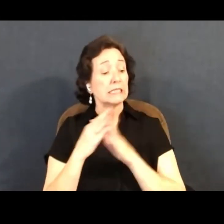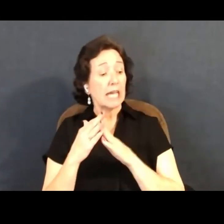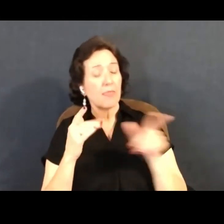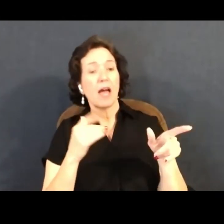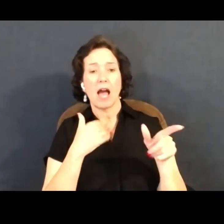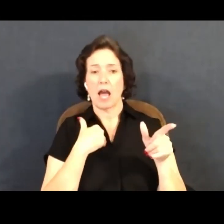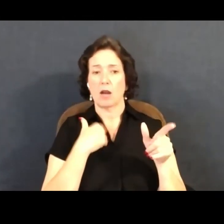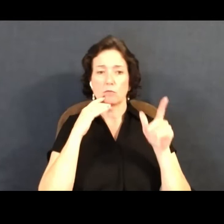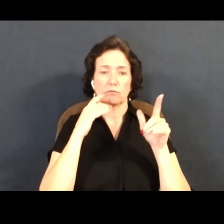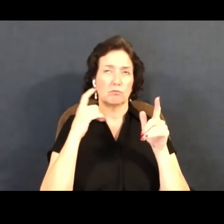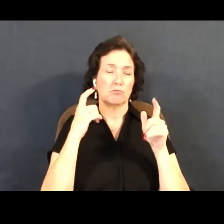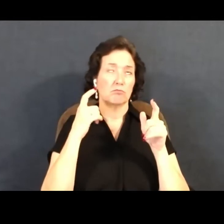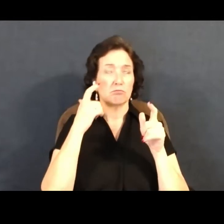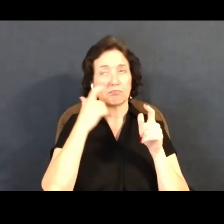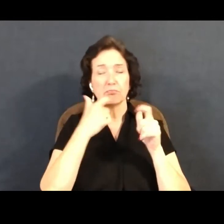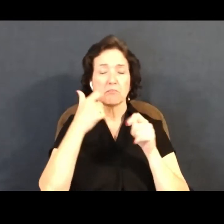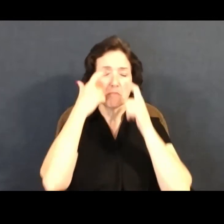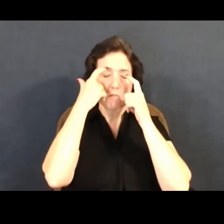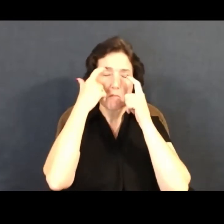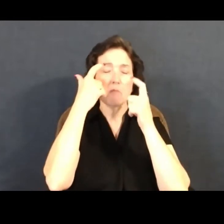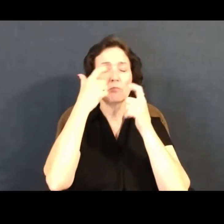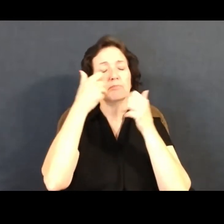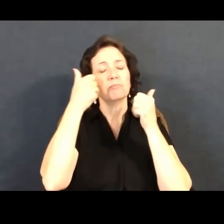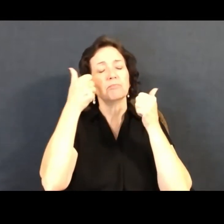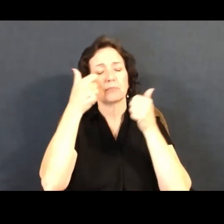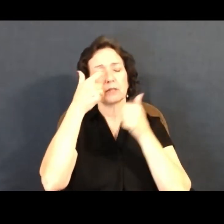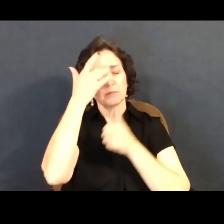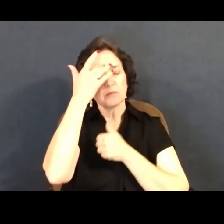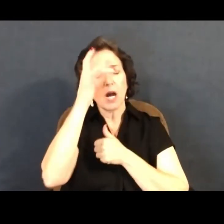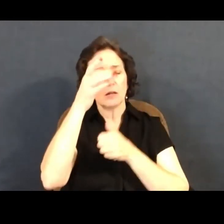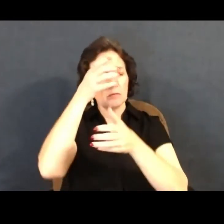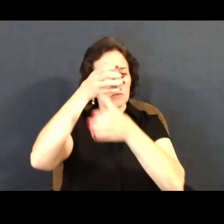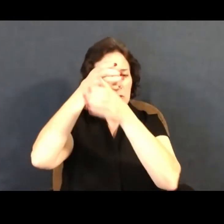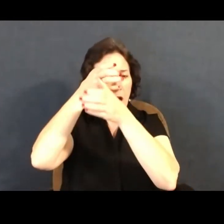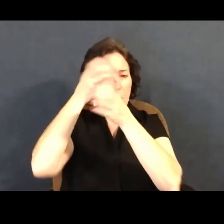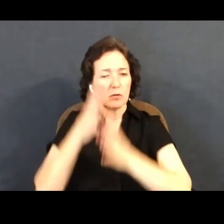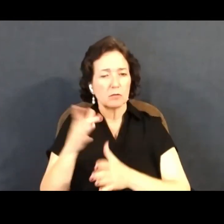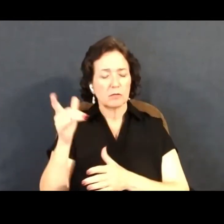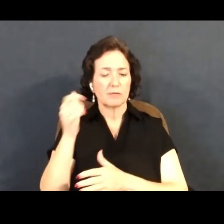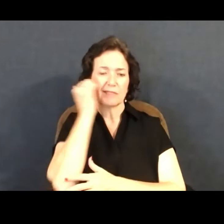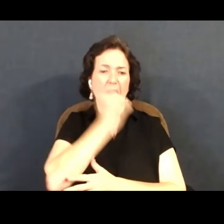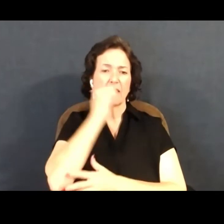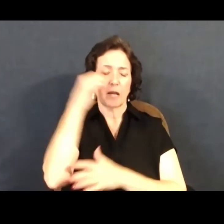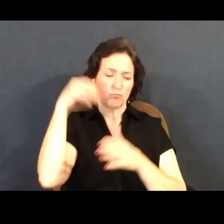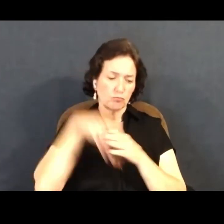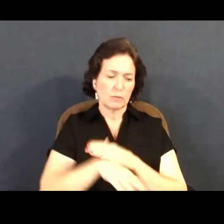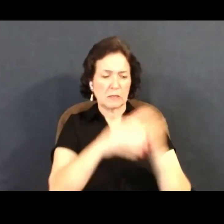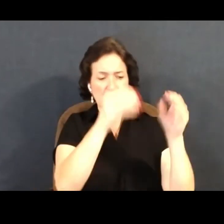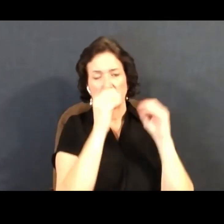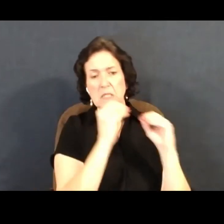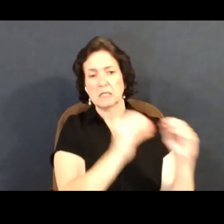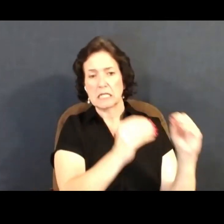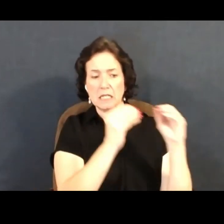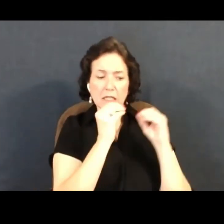was a great scholar, and every day he would go in and teach his pupils. He would teach